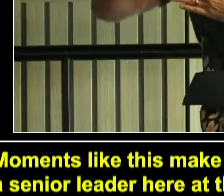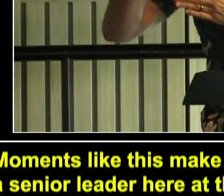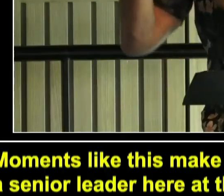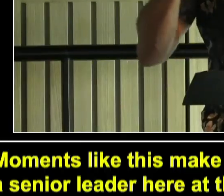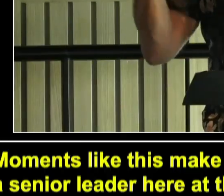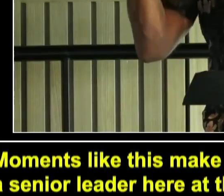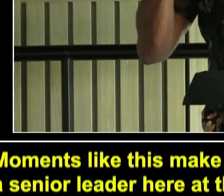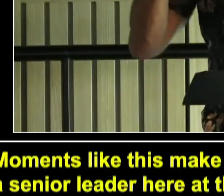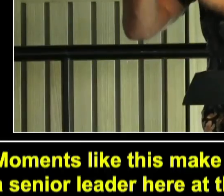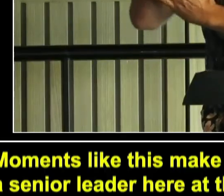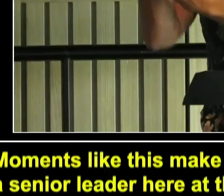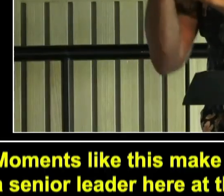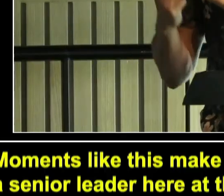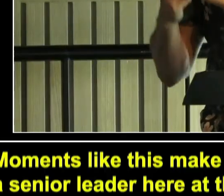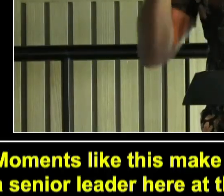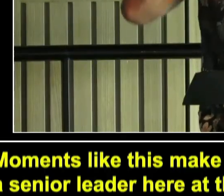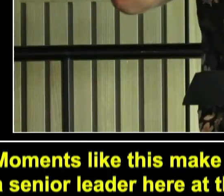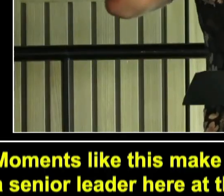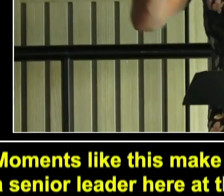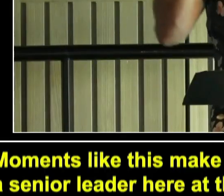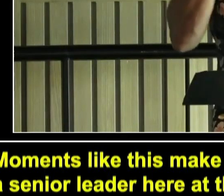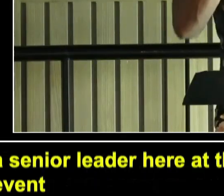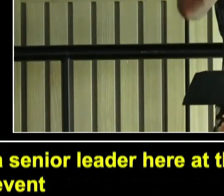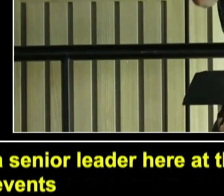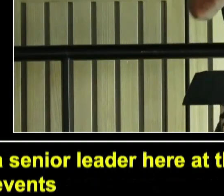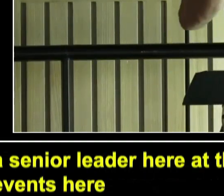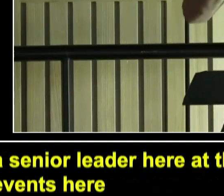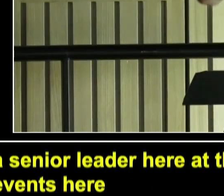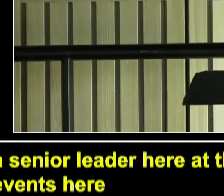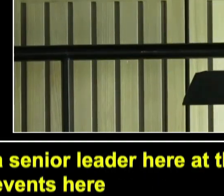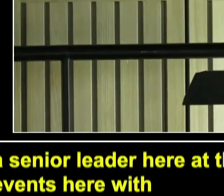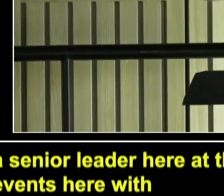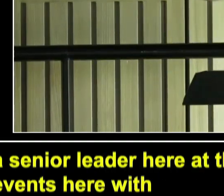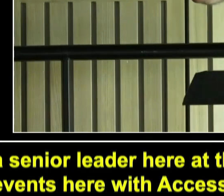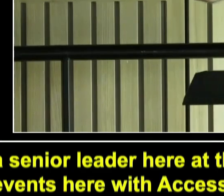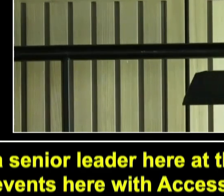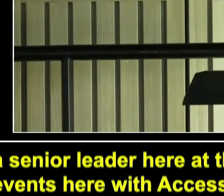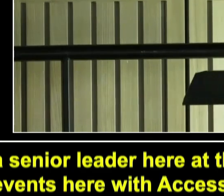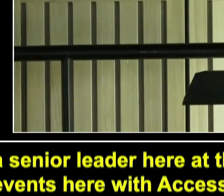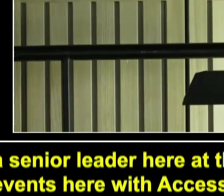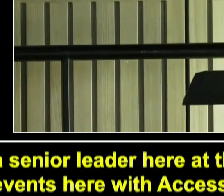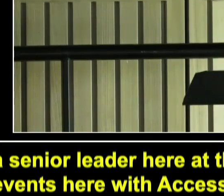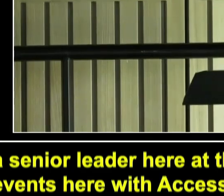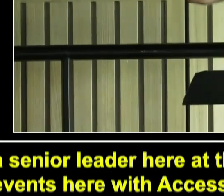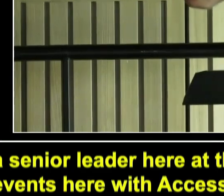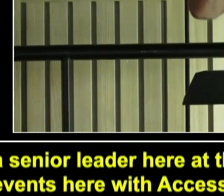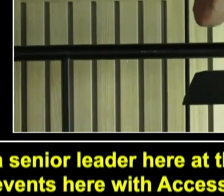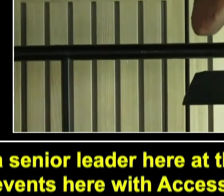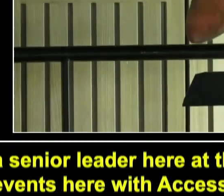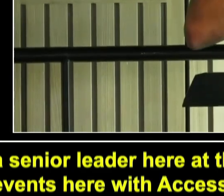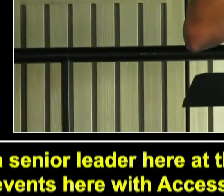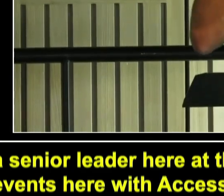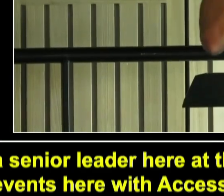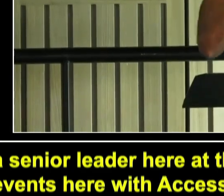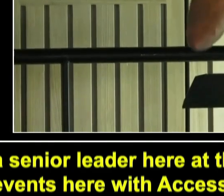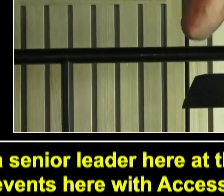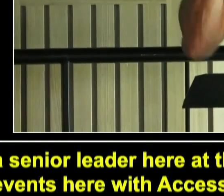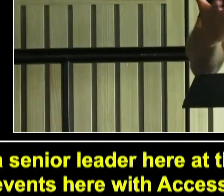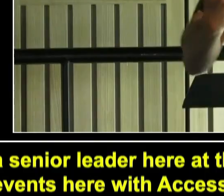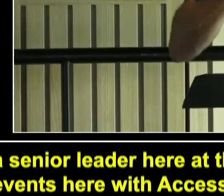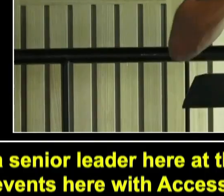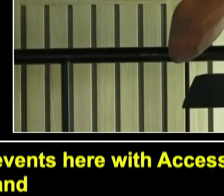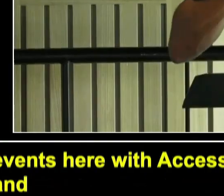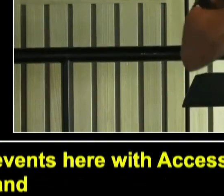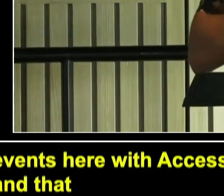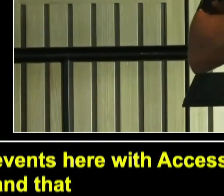our partner events here with Accessible Arts and the focus on disability leadership. And that key really is